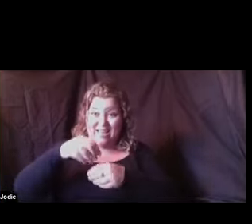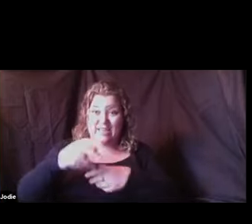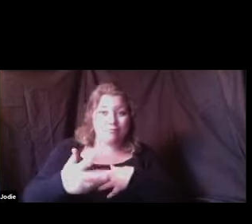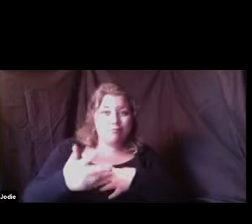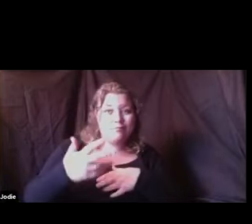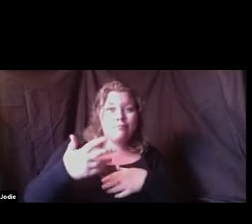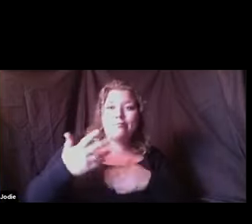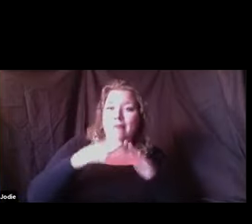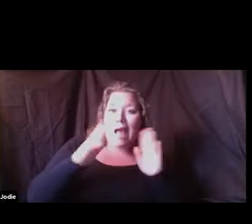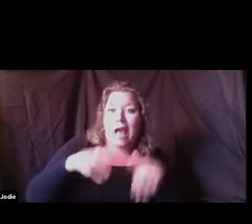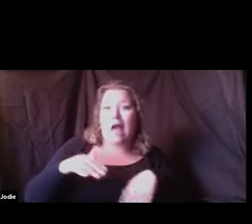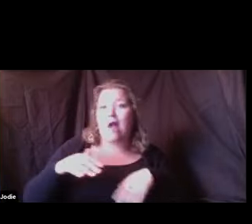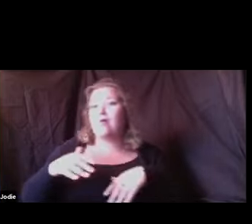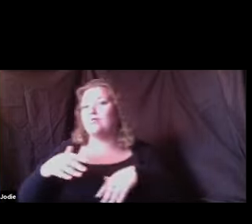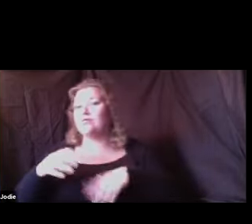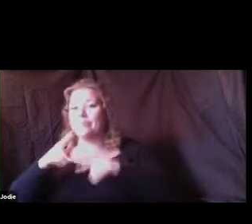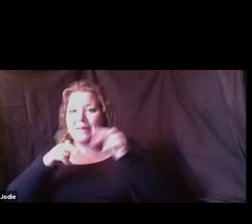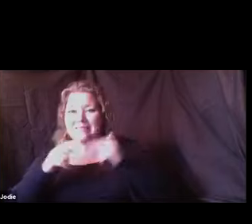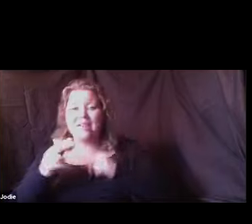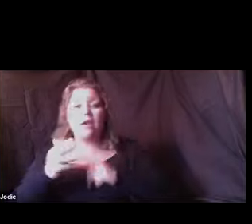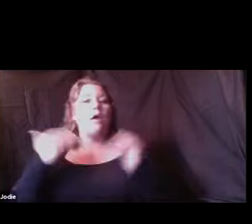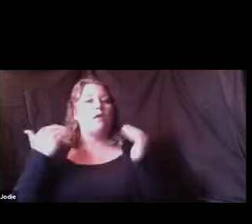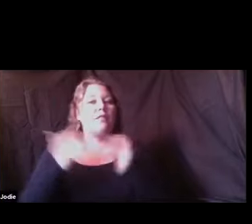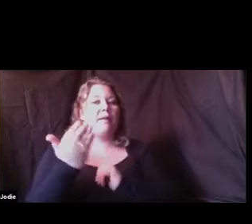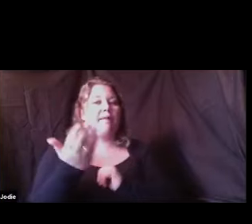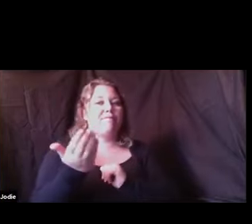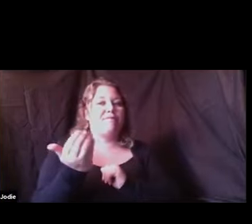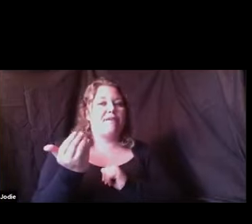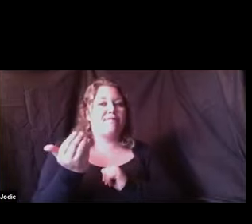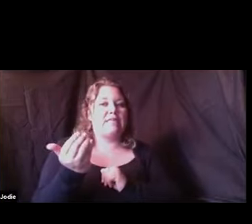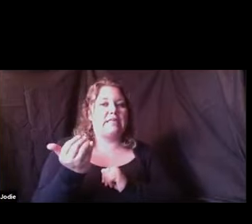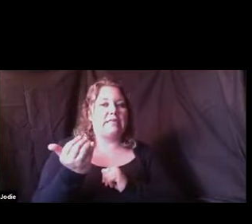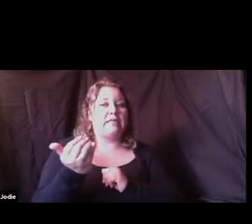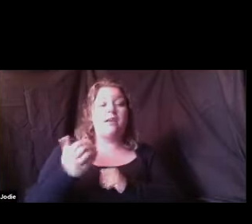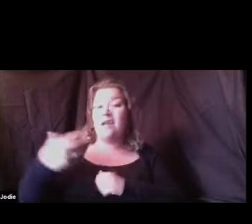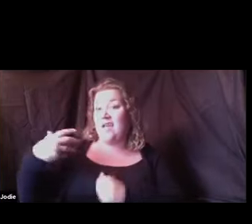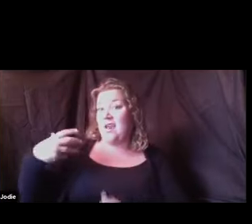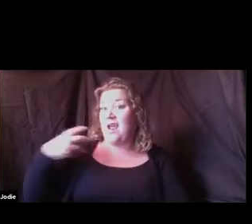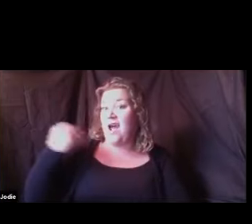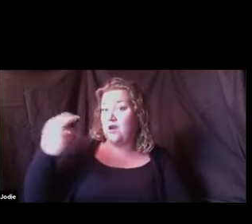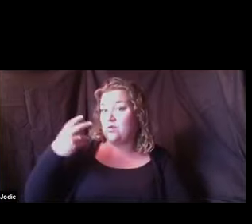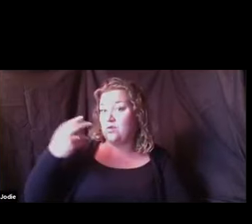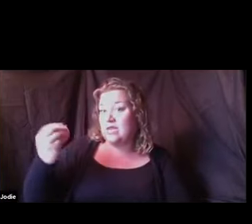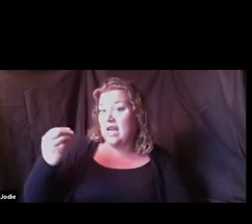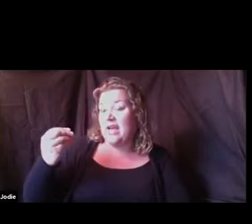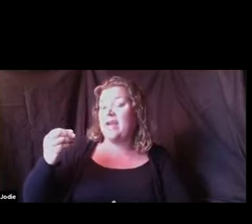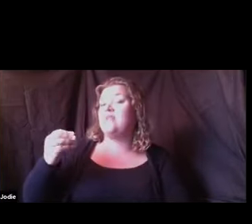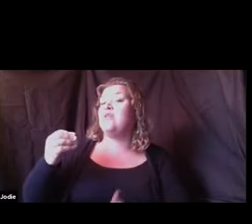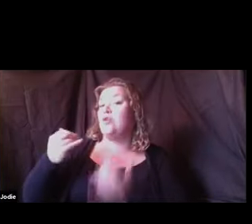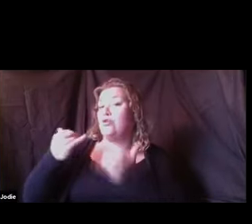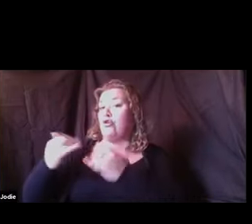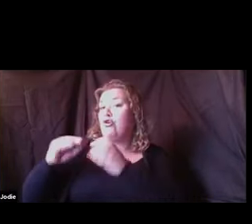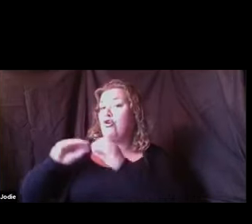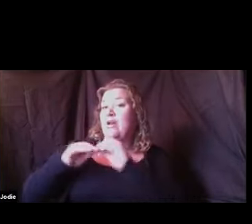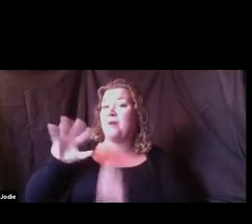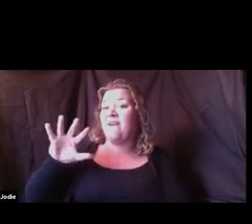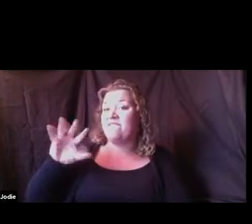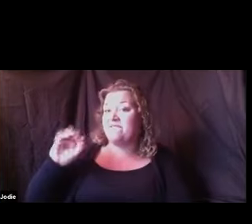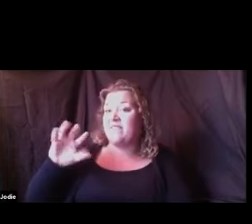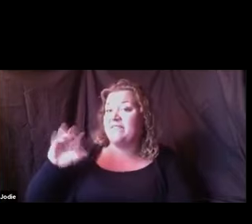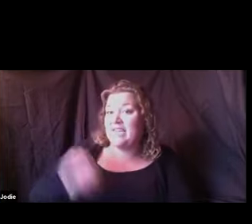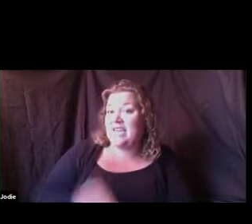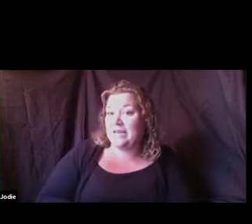And outdoors, the current number is 50. So you can be with others, which is